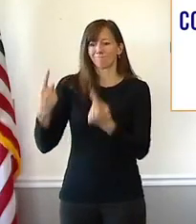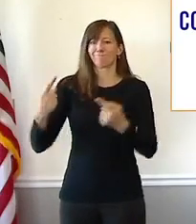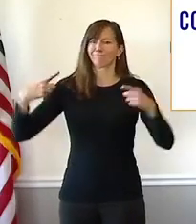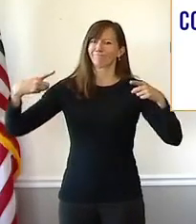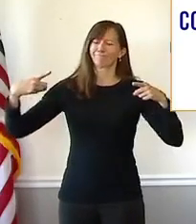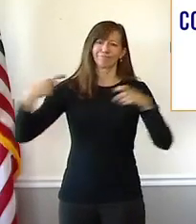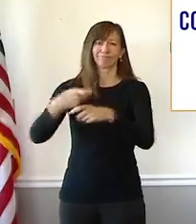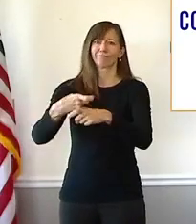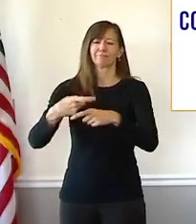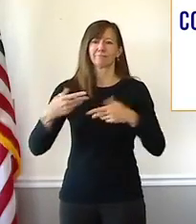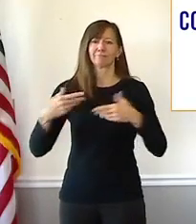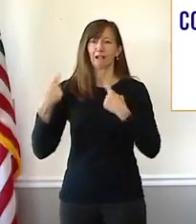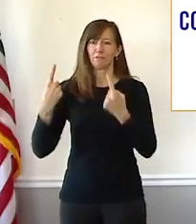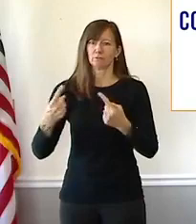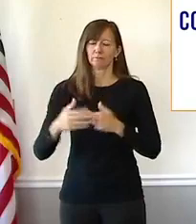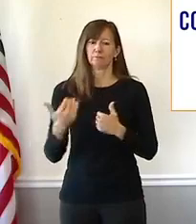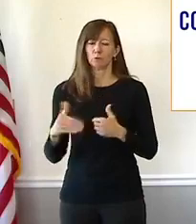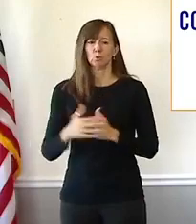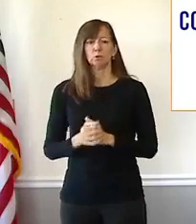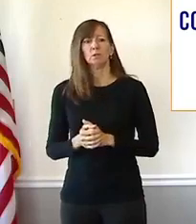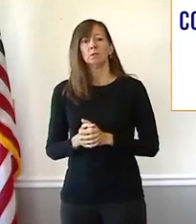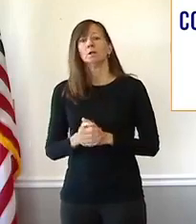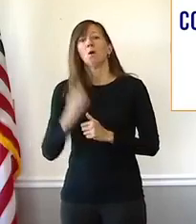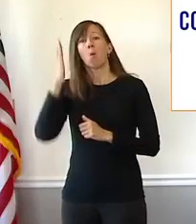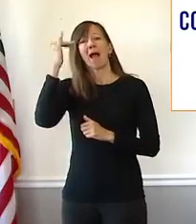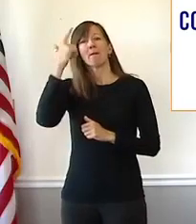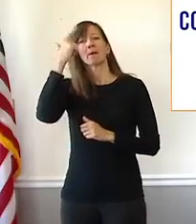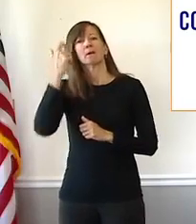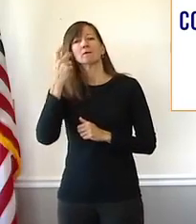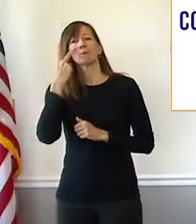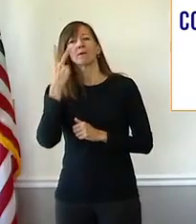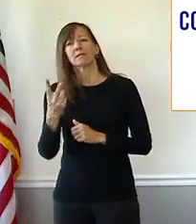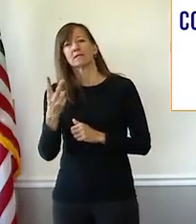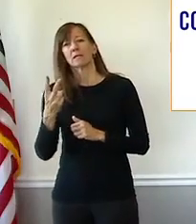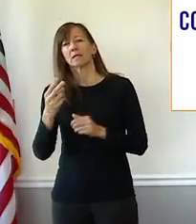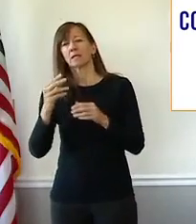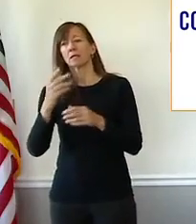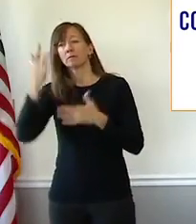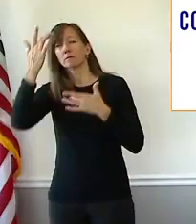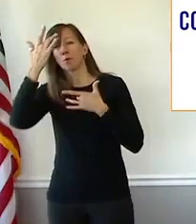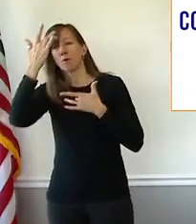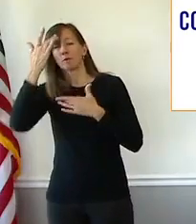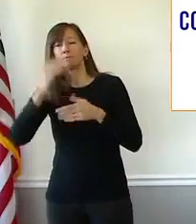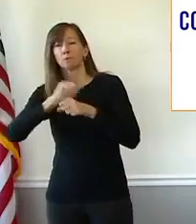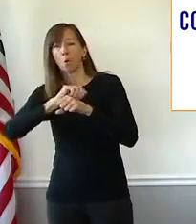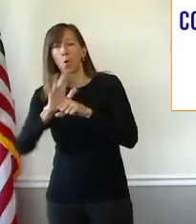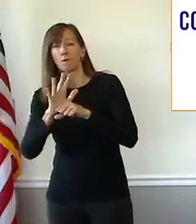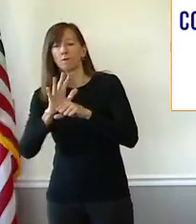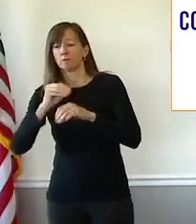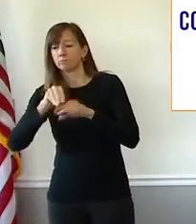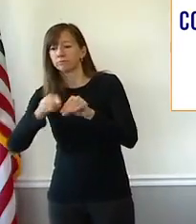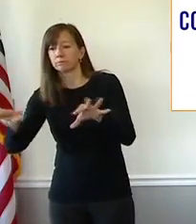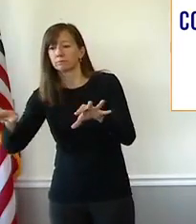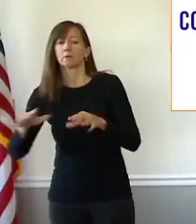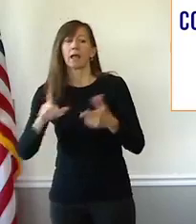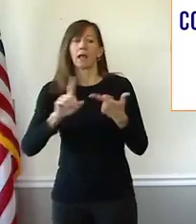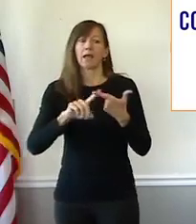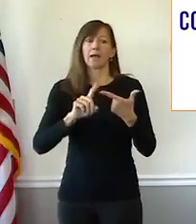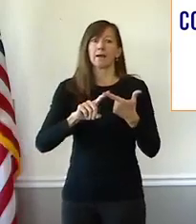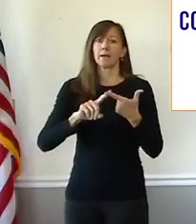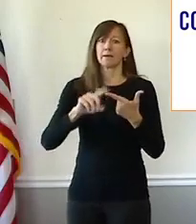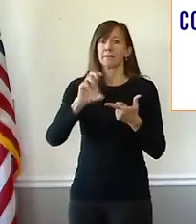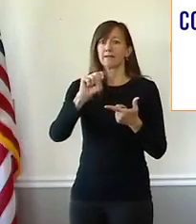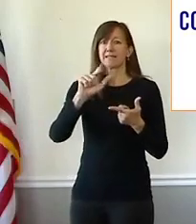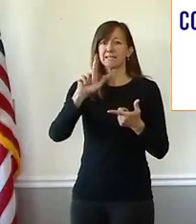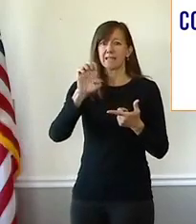seen, because of the pandemic and the economic shutdown, a substantial loss in sales tax revenue. I'll get to some good